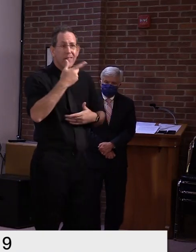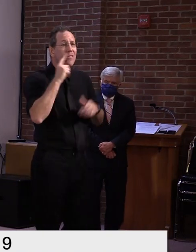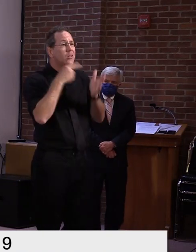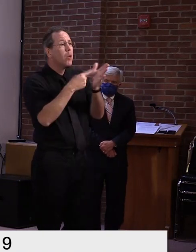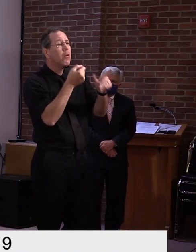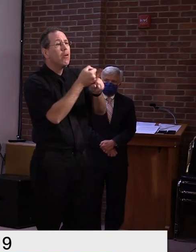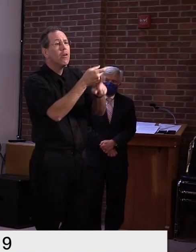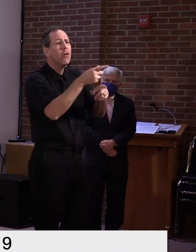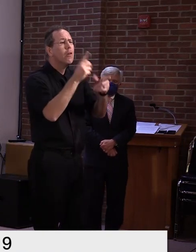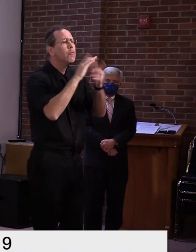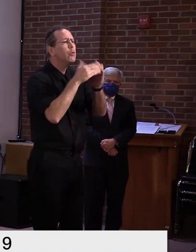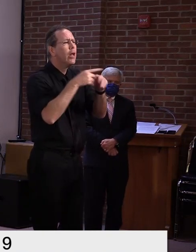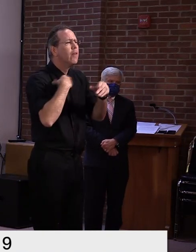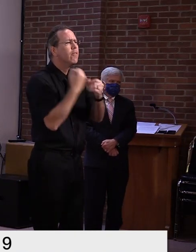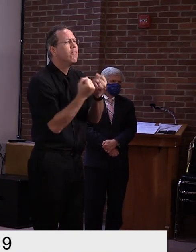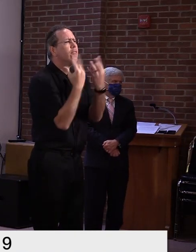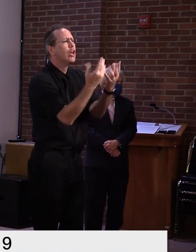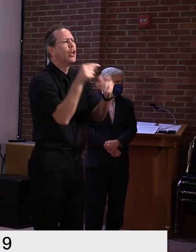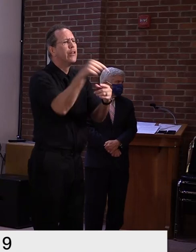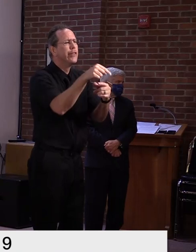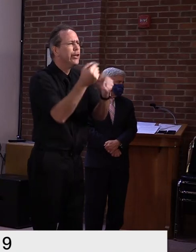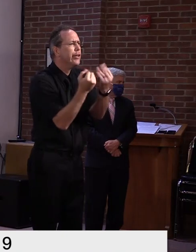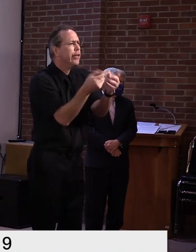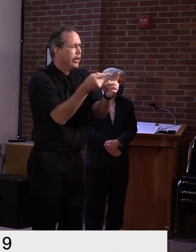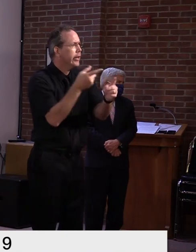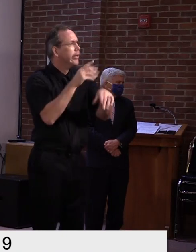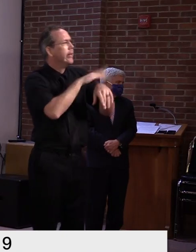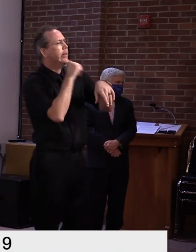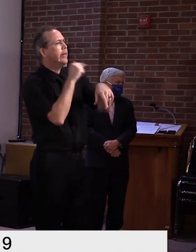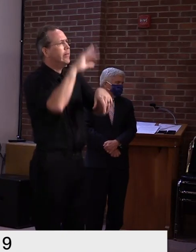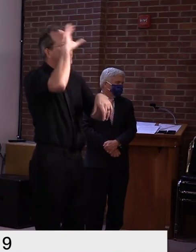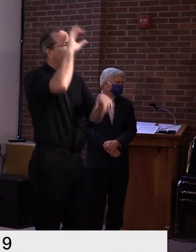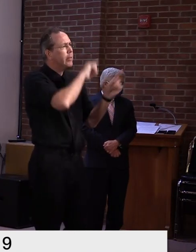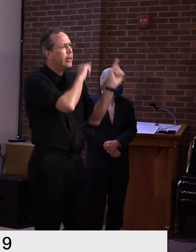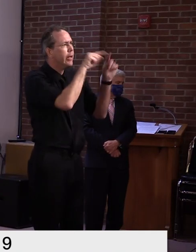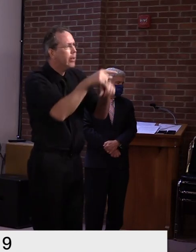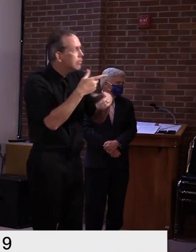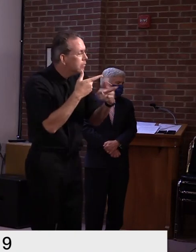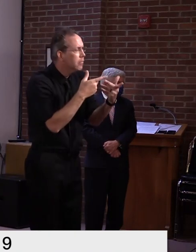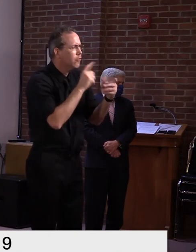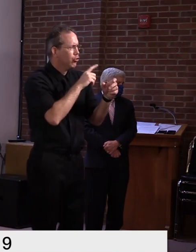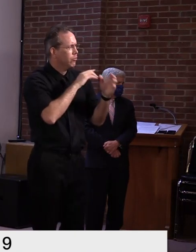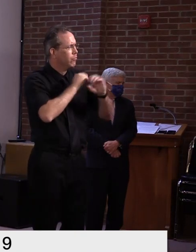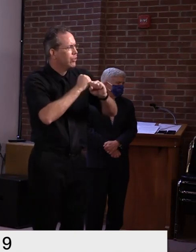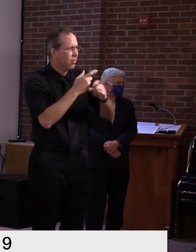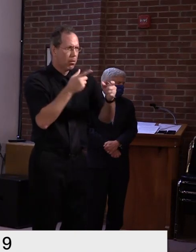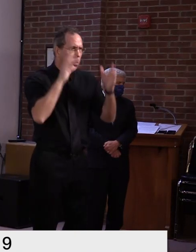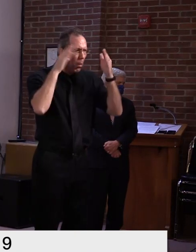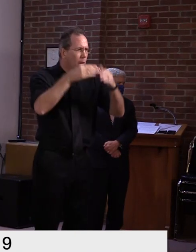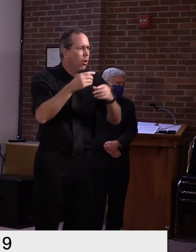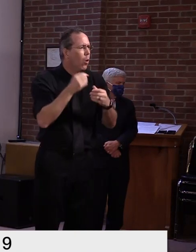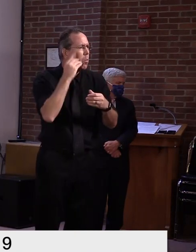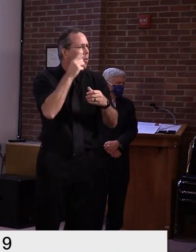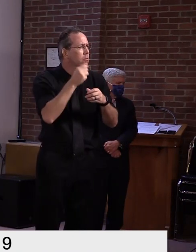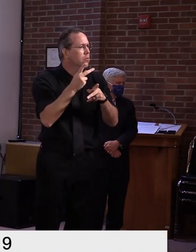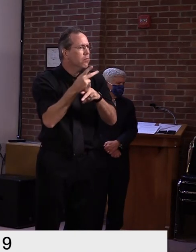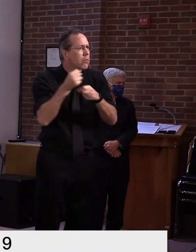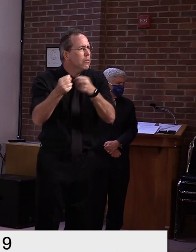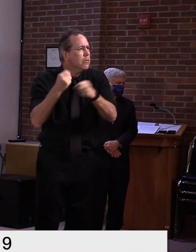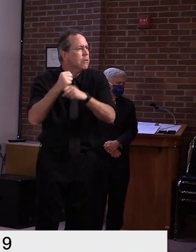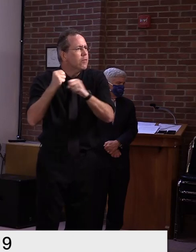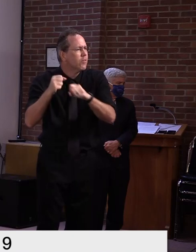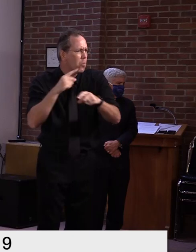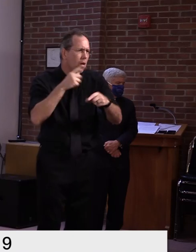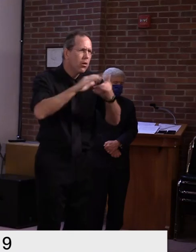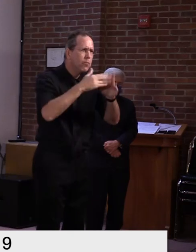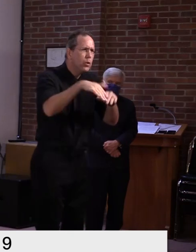you created a pandemic. From what I'm hearing from the community, they're saying, look, you know, the state put a large